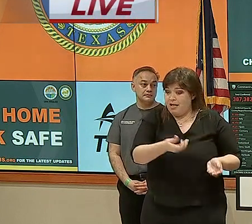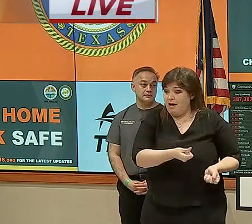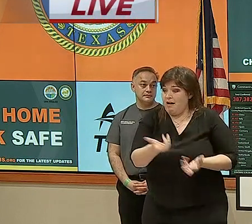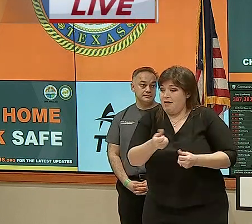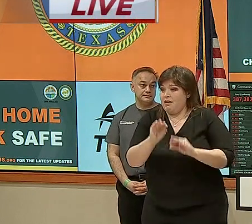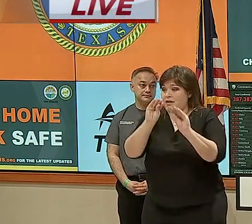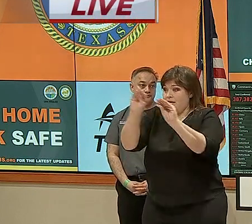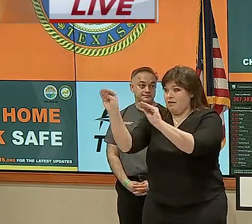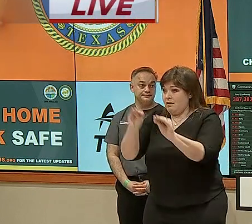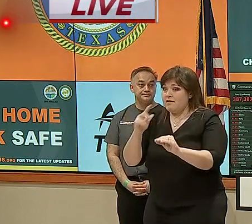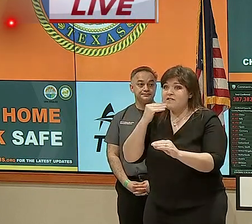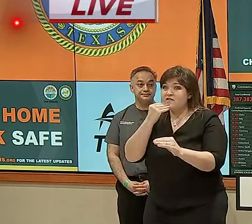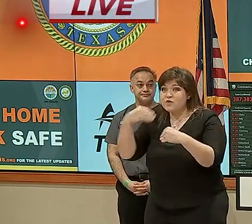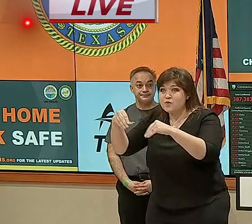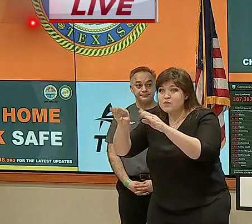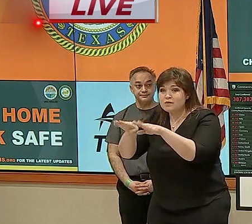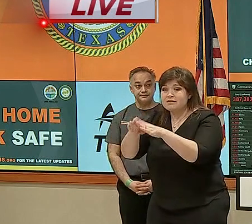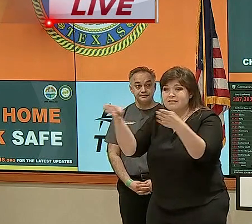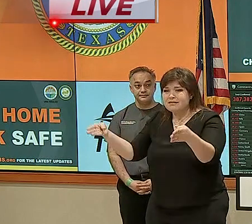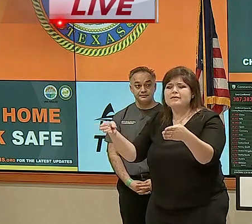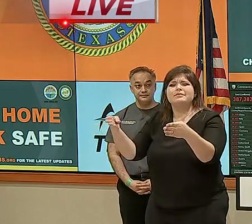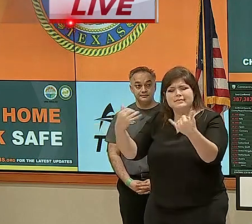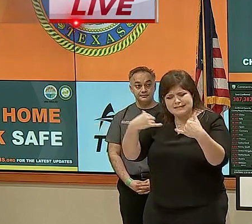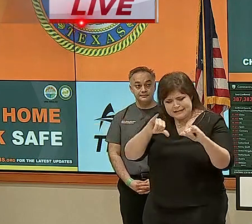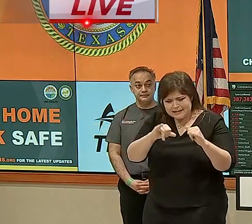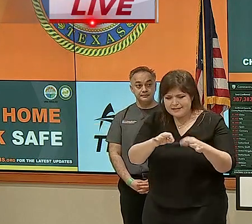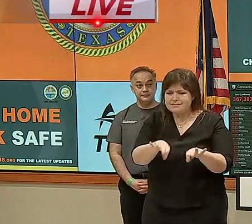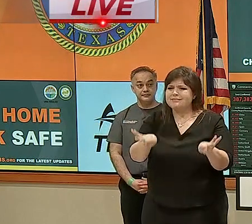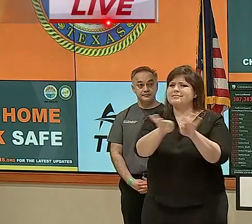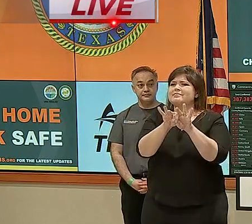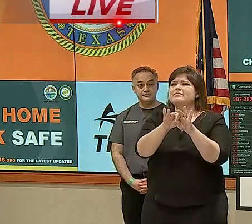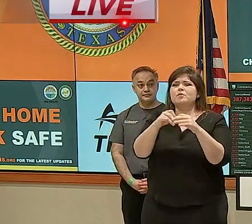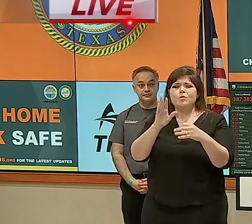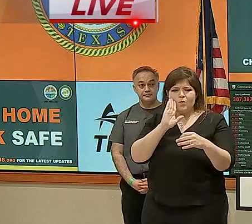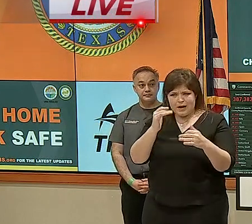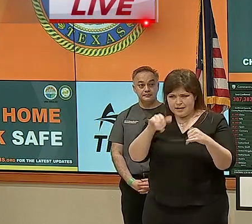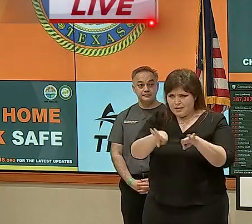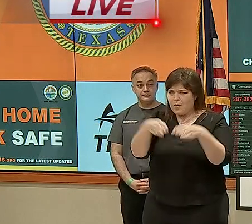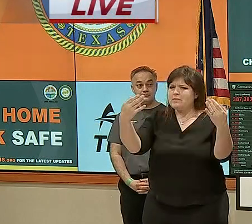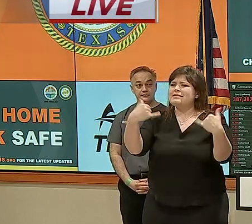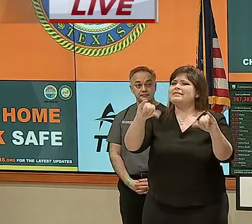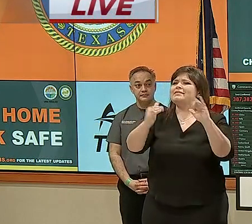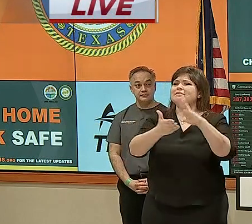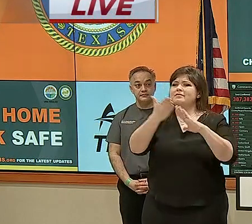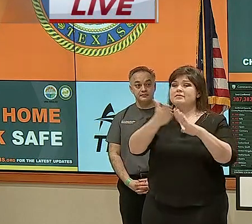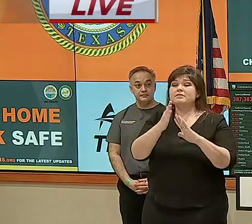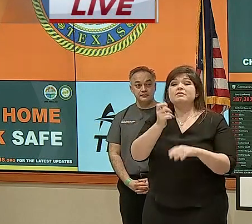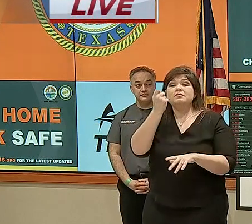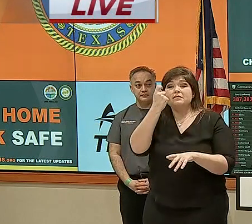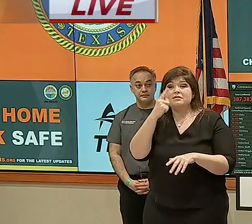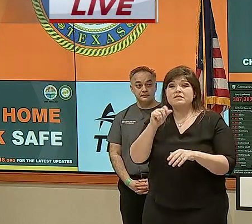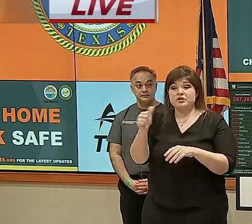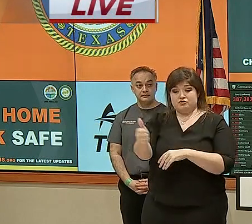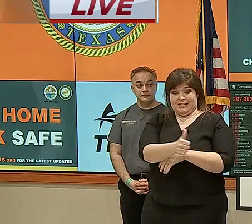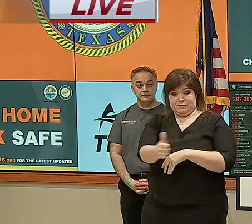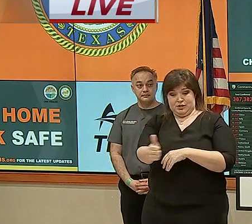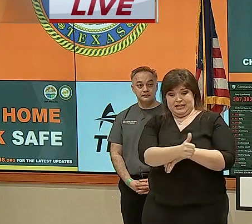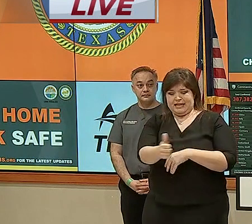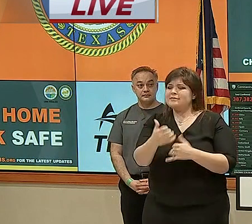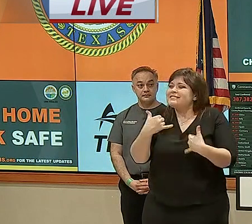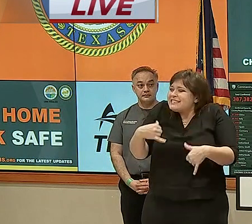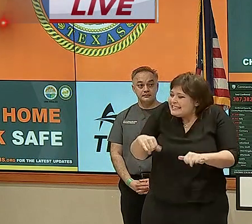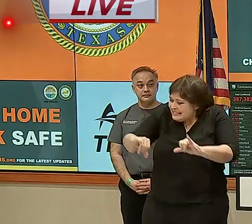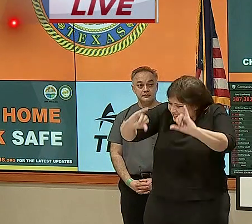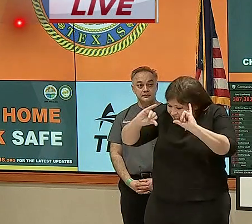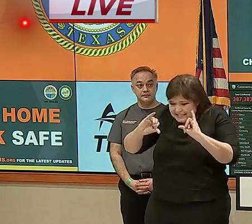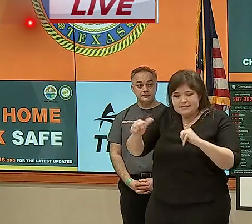food supply chain, those are essential, and those things will continue. With respect to your transportation sector, those